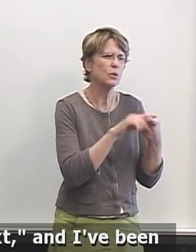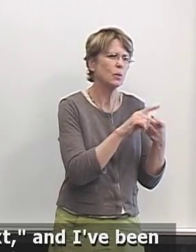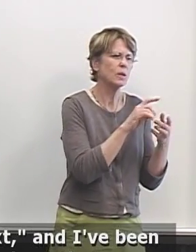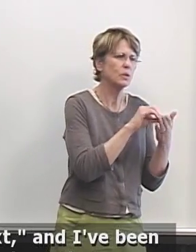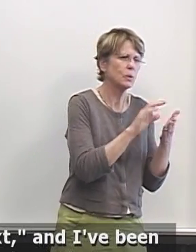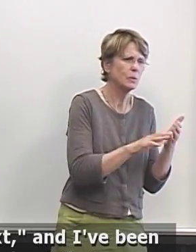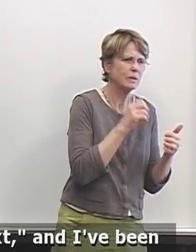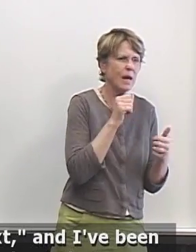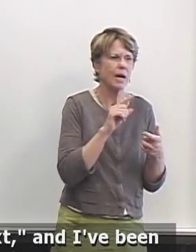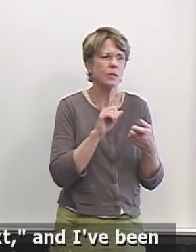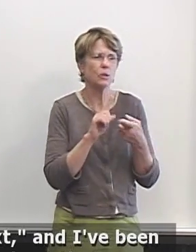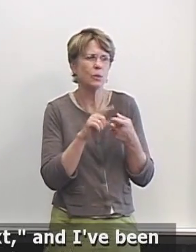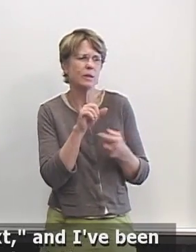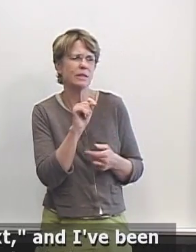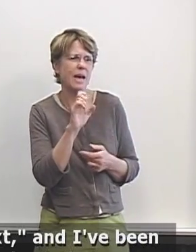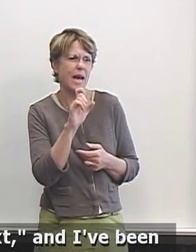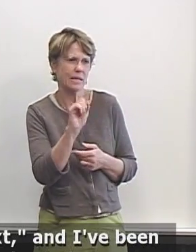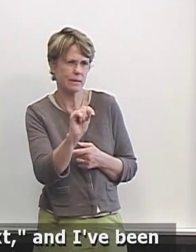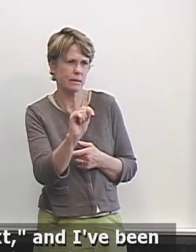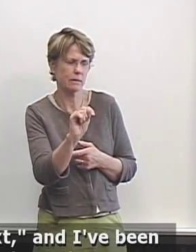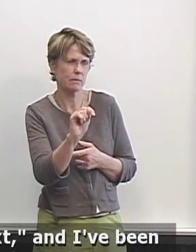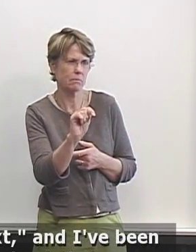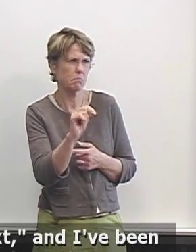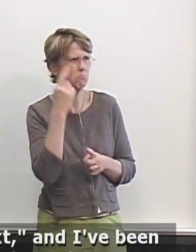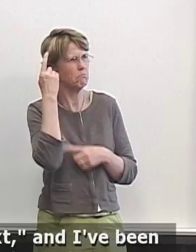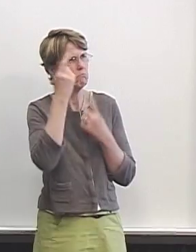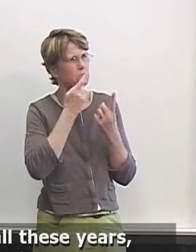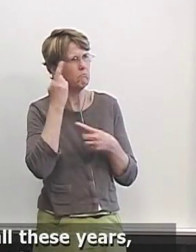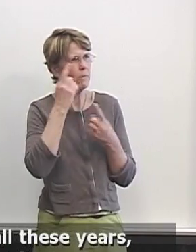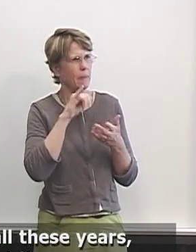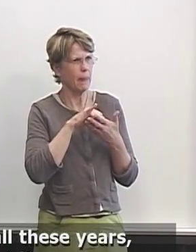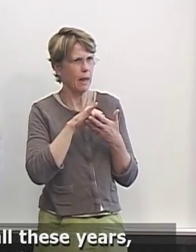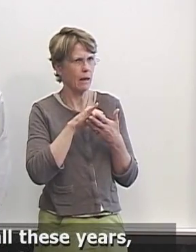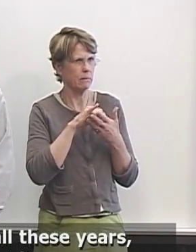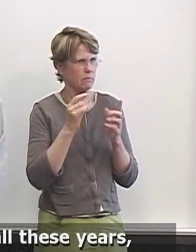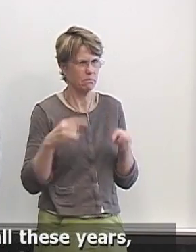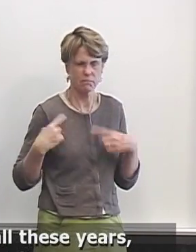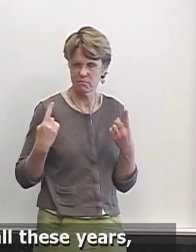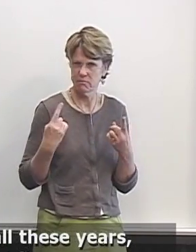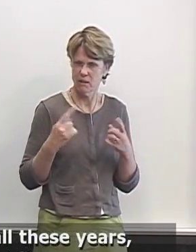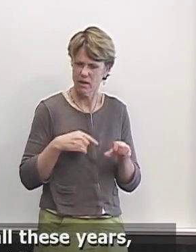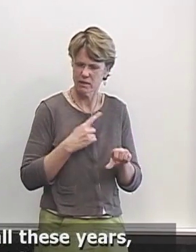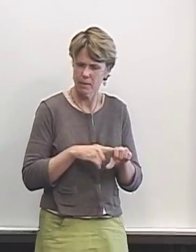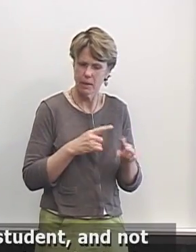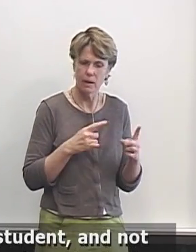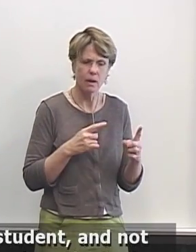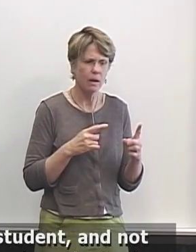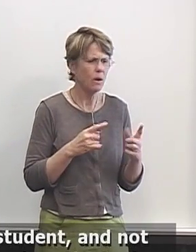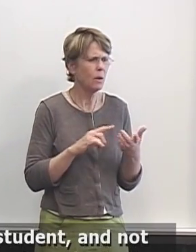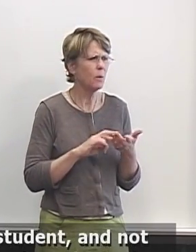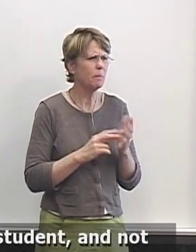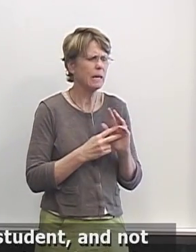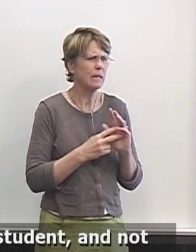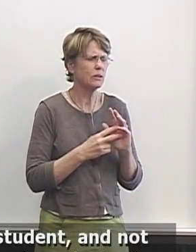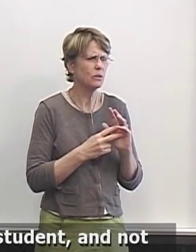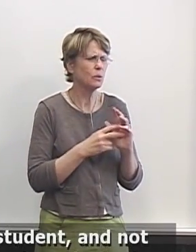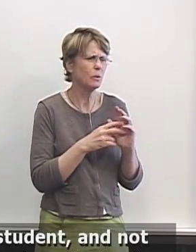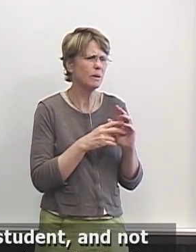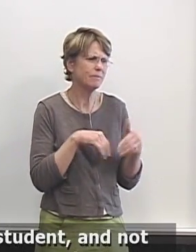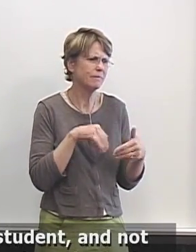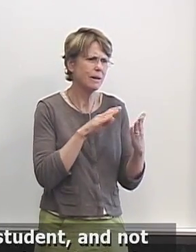text. And I've been thinking about that even after all these years, about what it means to address a